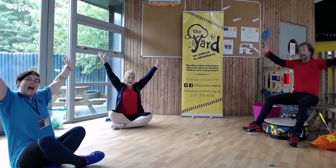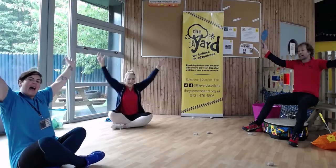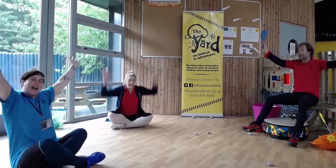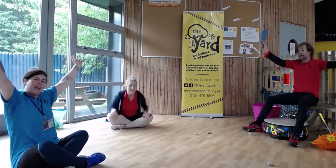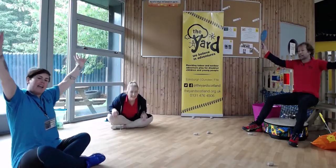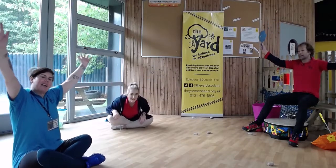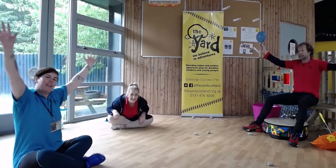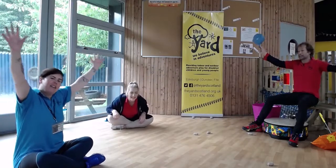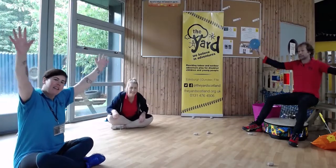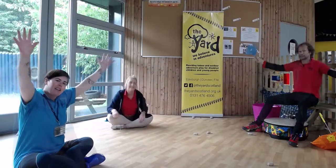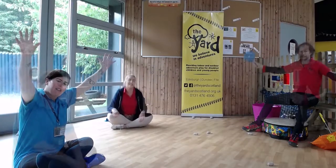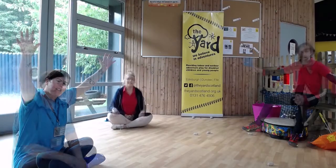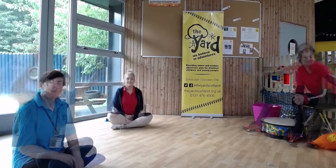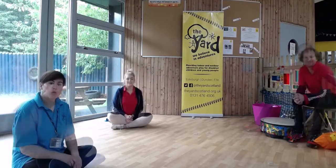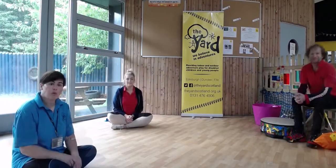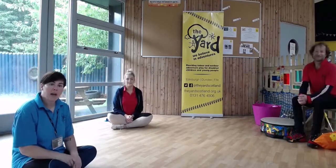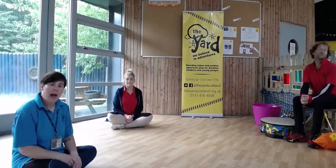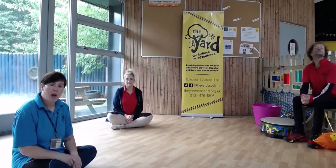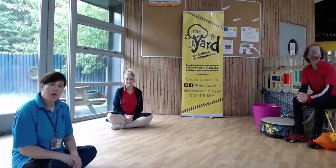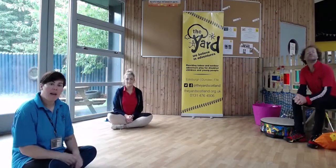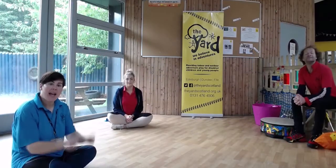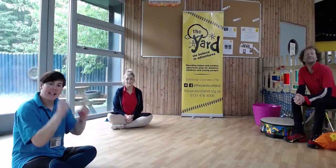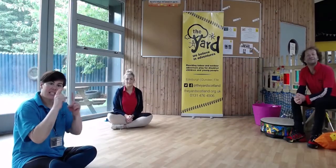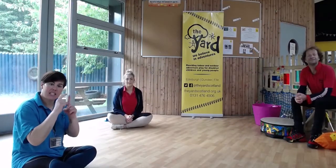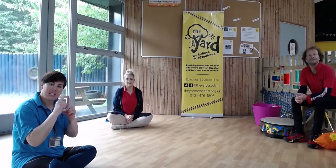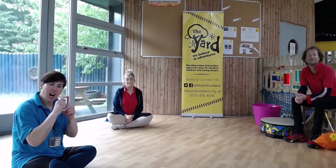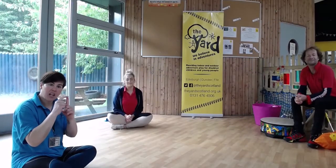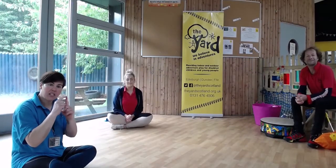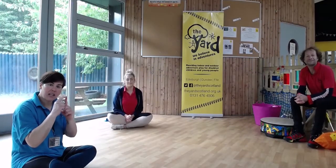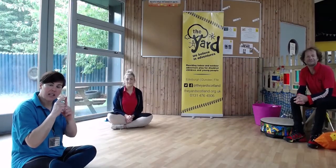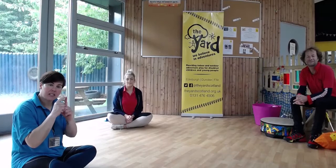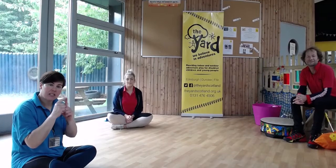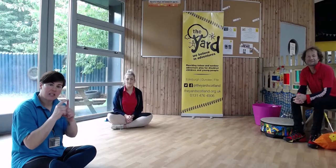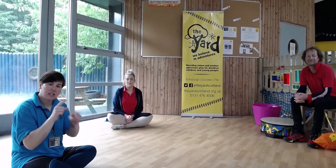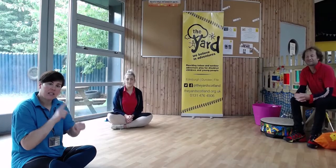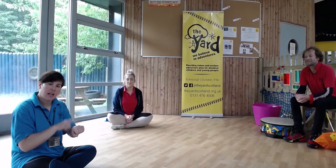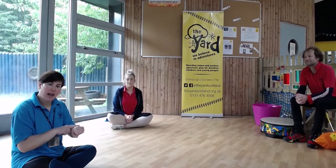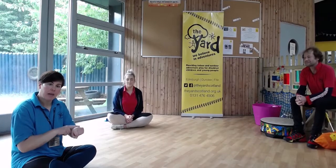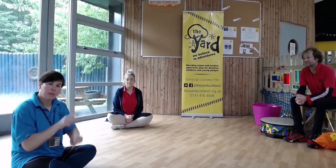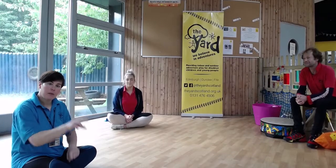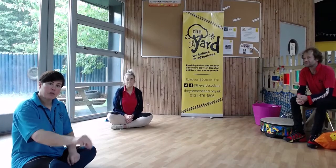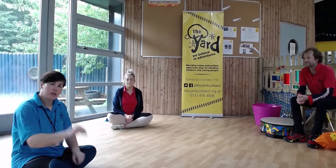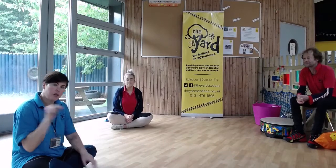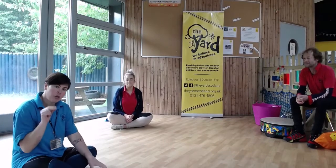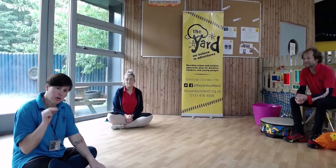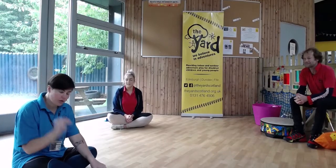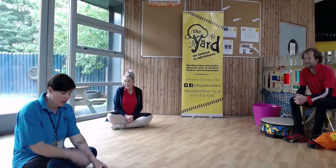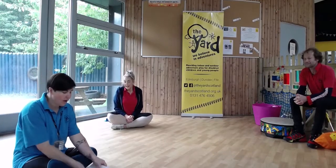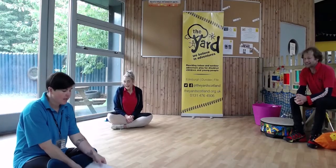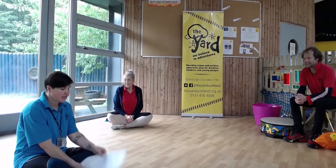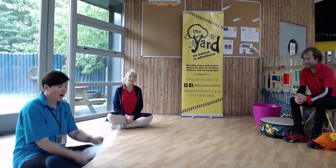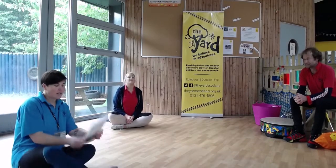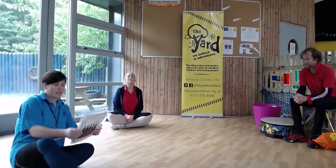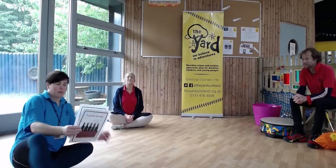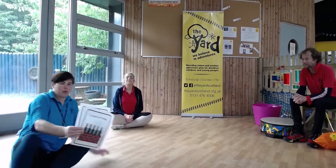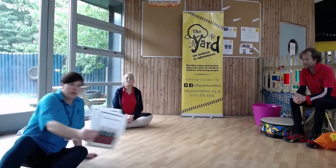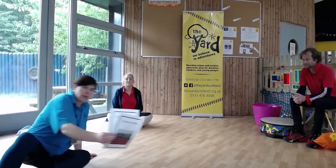bang! So now it's Darcy's time to choose. Darcy, would you